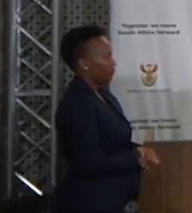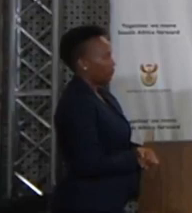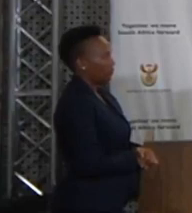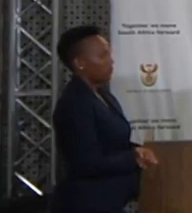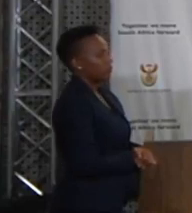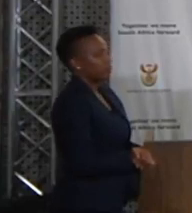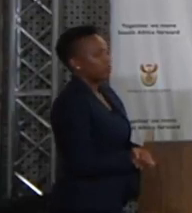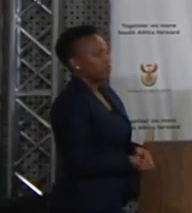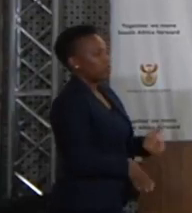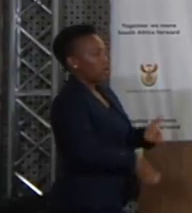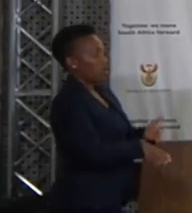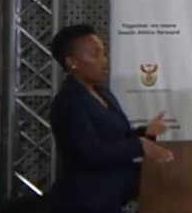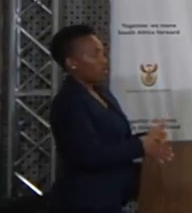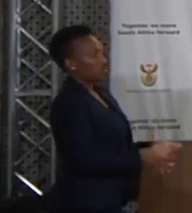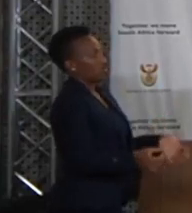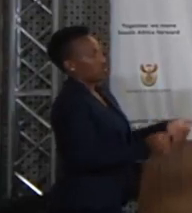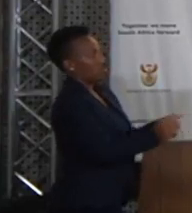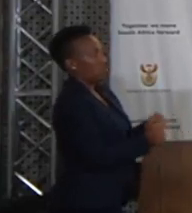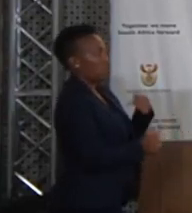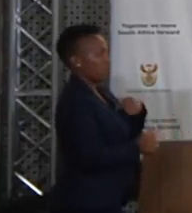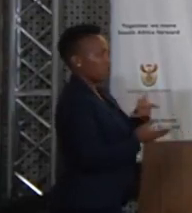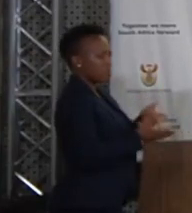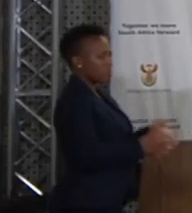Colleagues, we have been here from